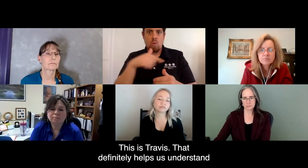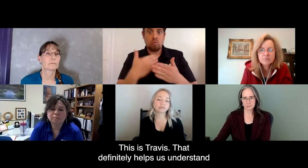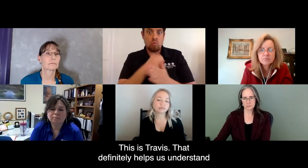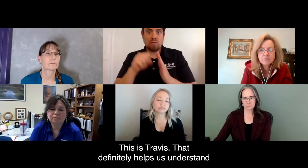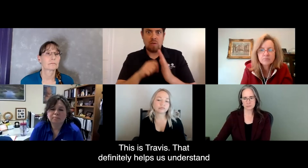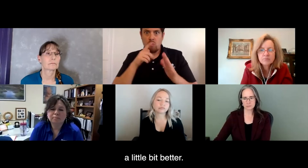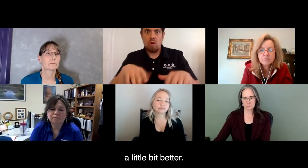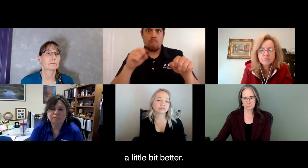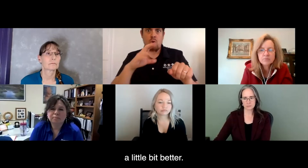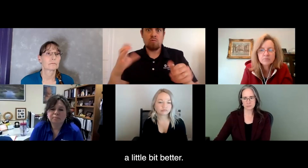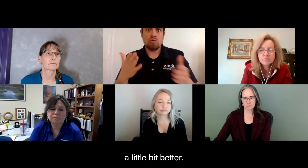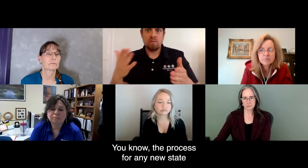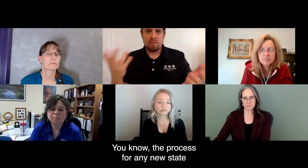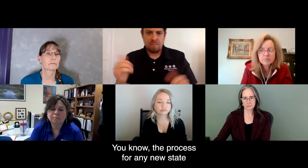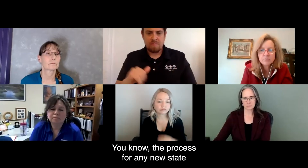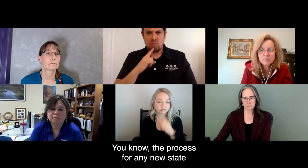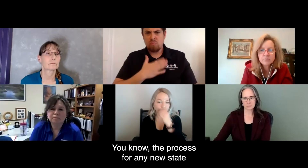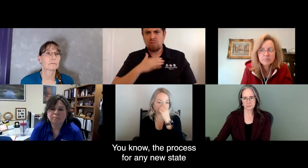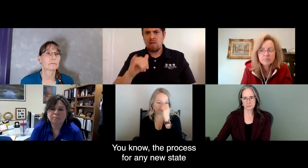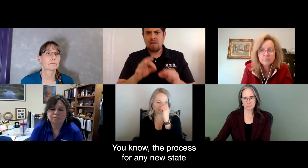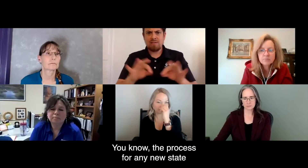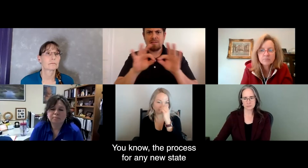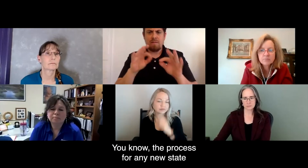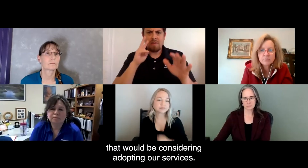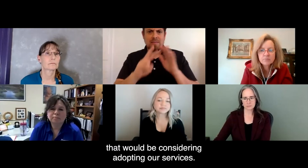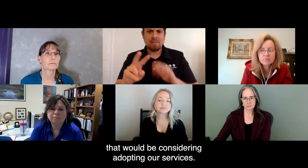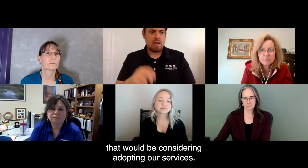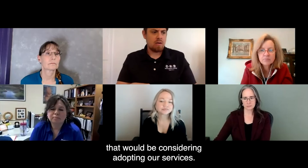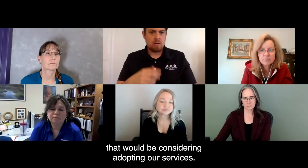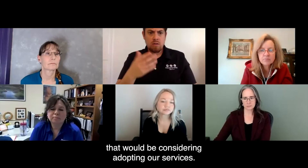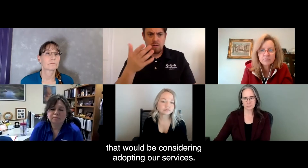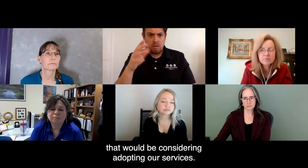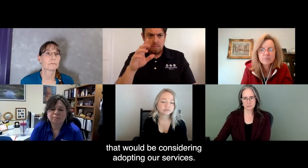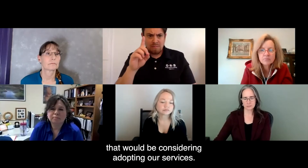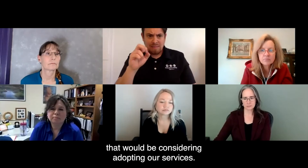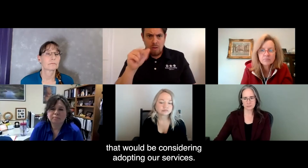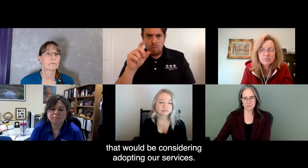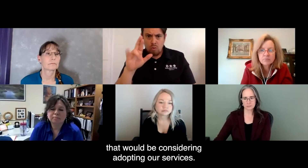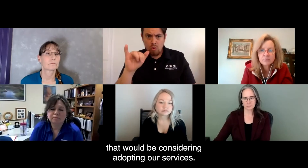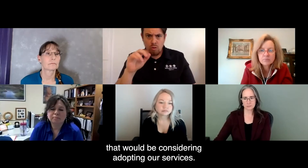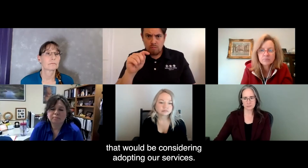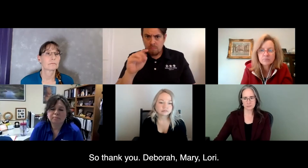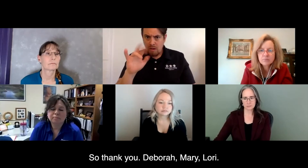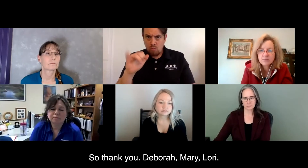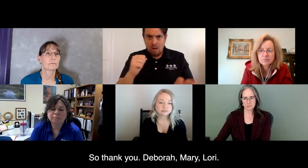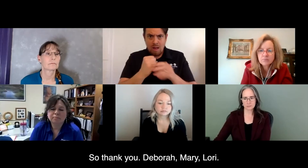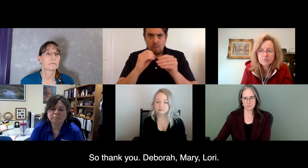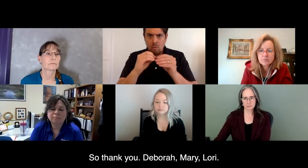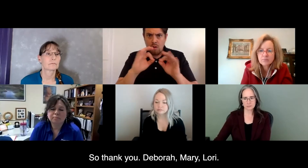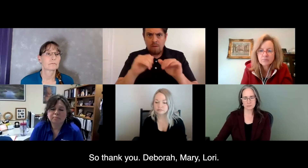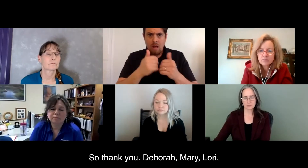That definitely helps us understand a little bit better, the process for any new state that would be considering adopting RCC services. So thank